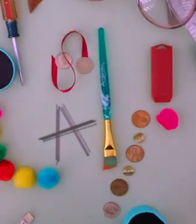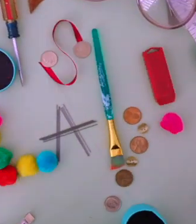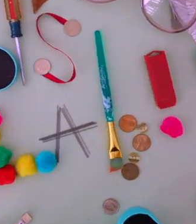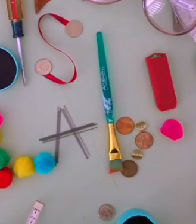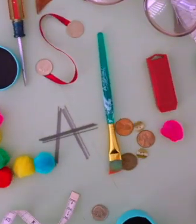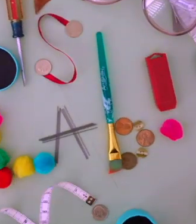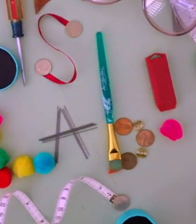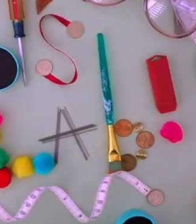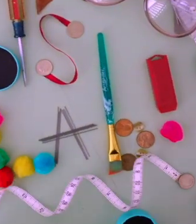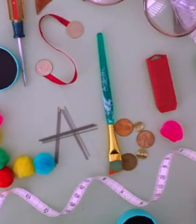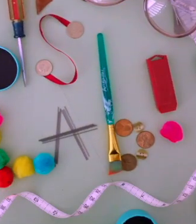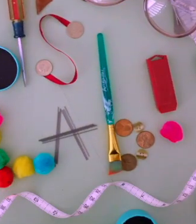Kids Lab!